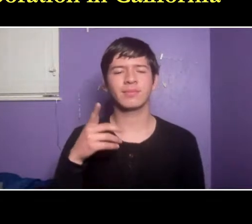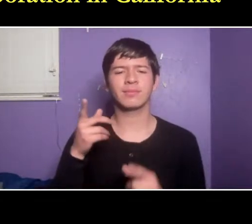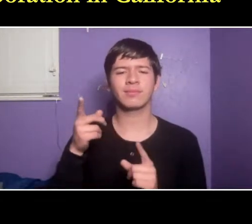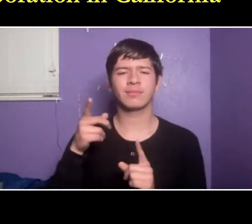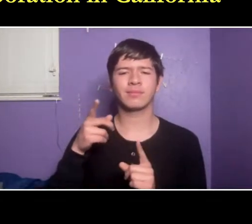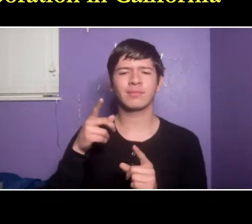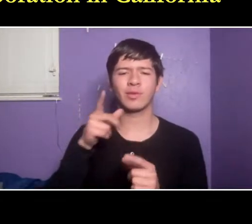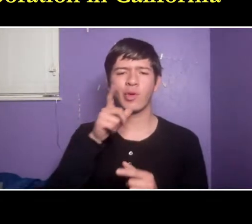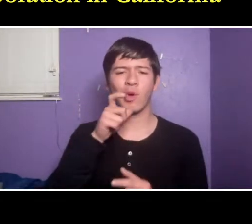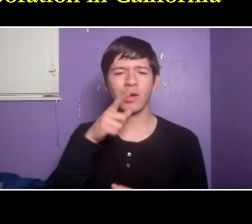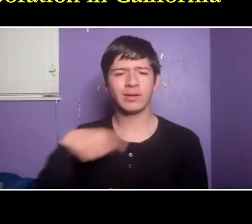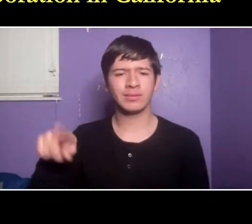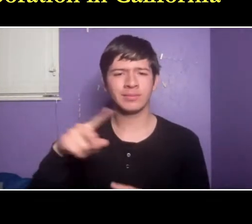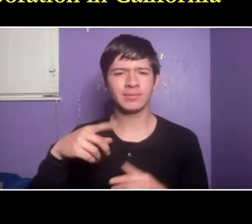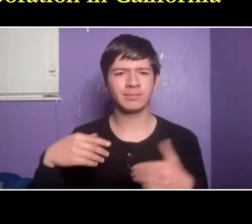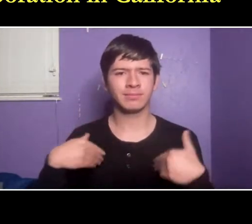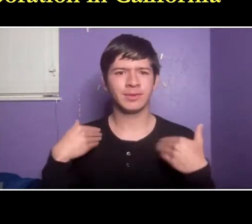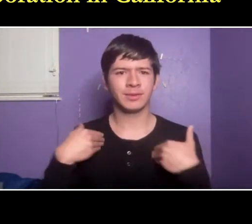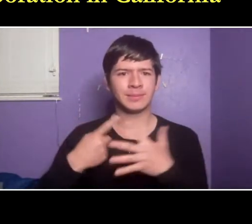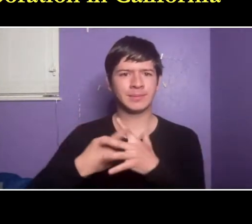Thank you.